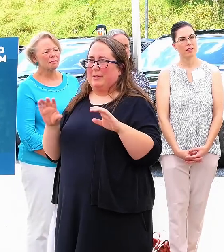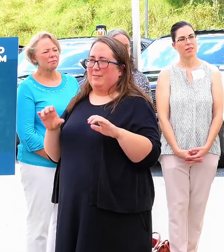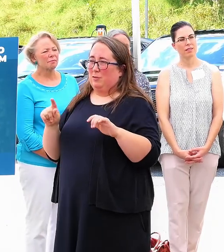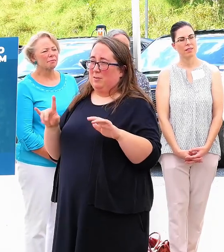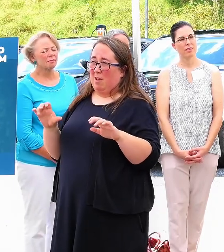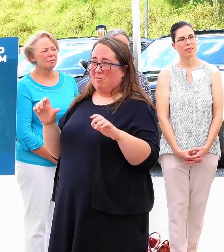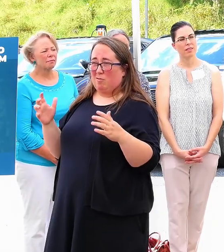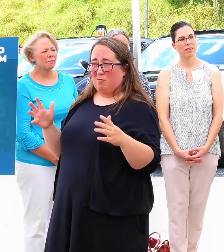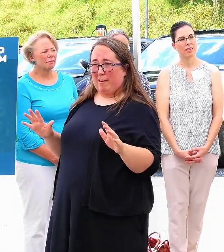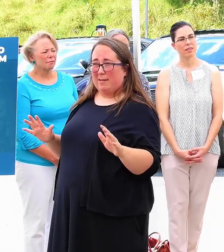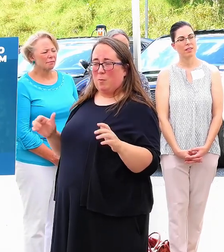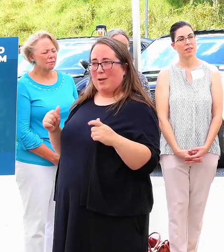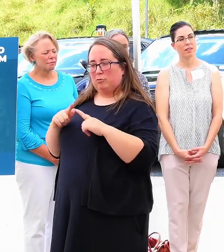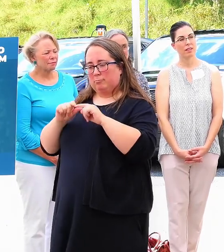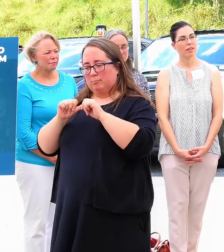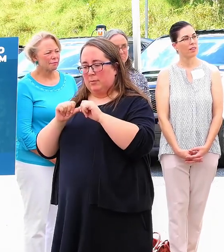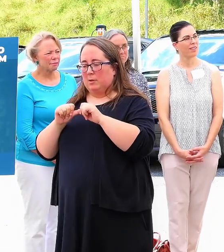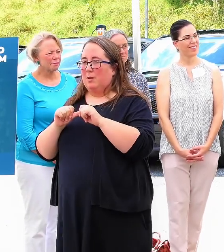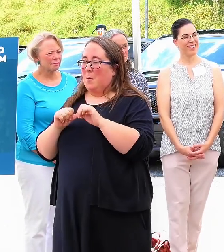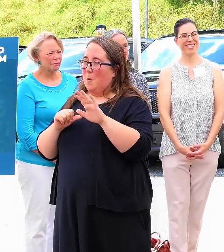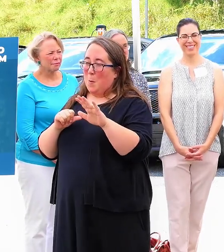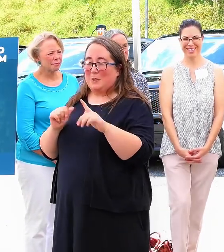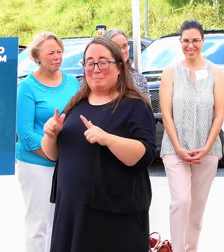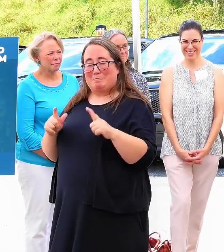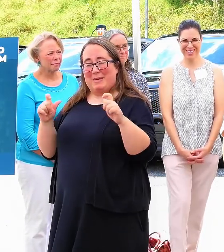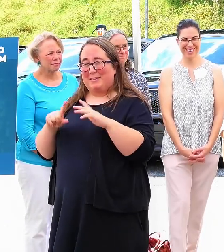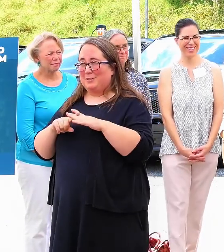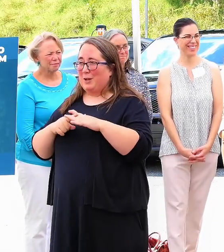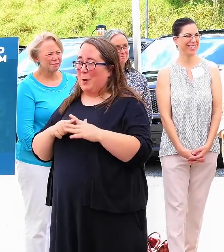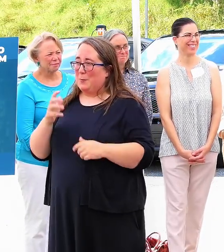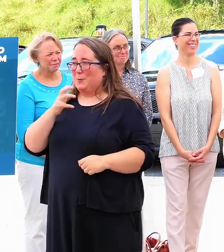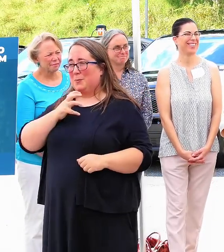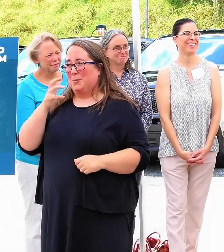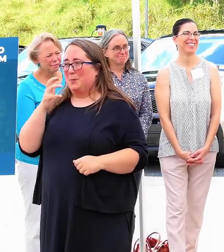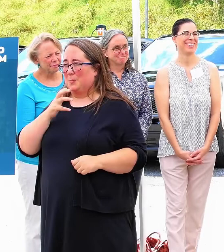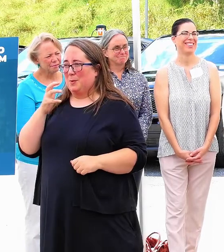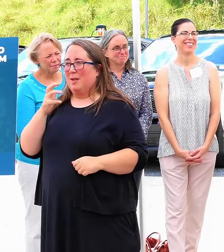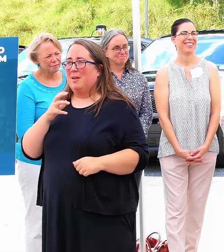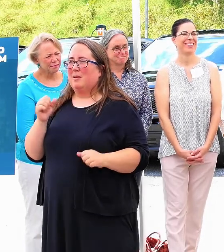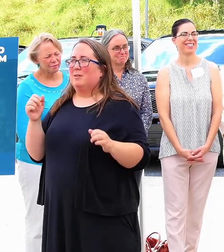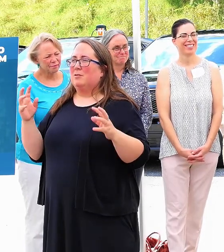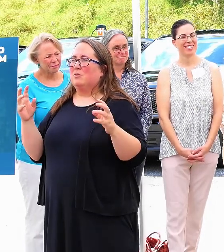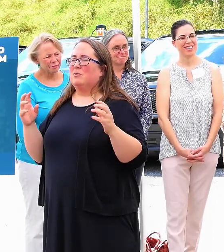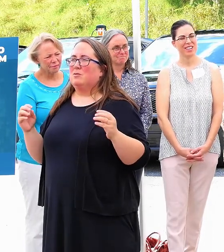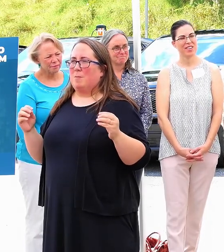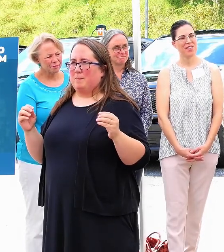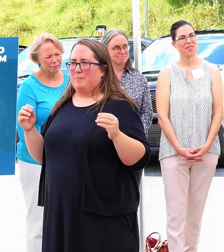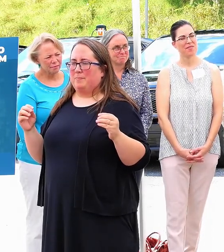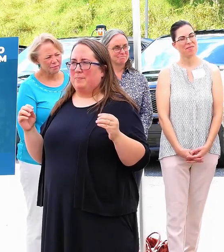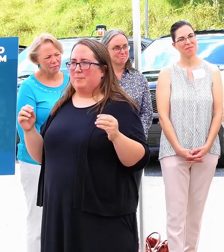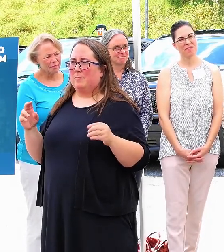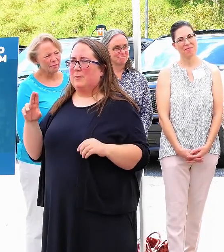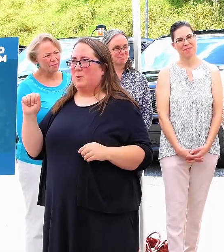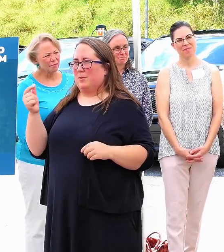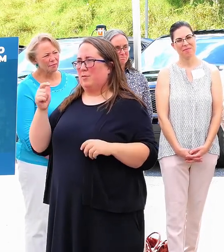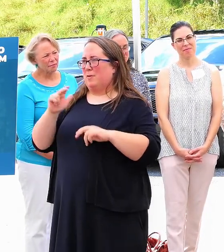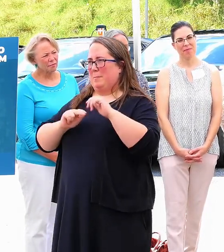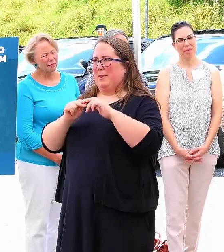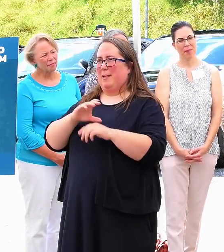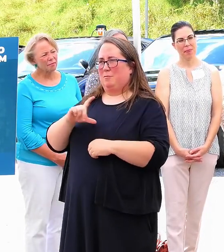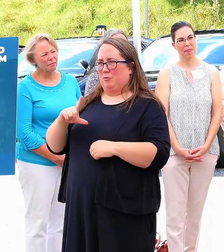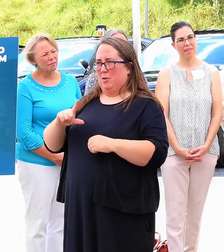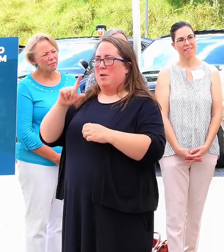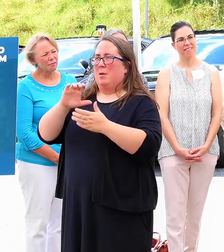done. It's a hell of a start, you know, right? So let me just say, at the U.S. Green Building Council, we believe